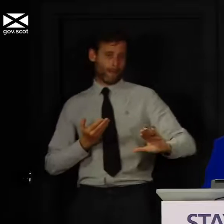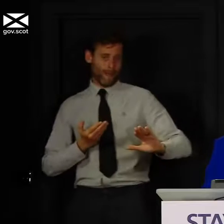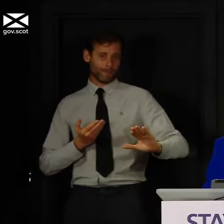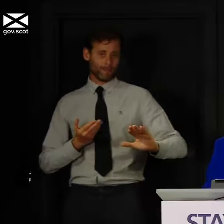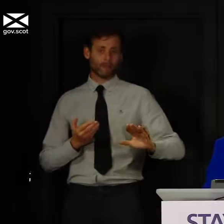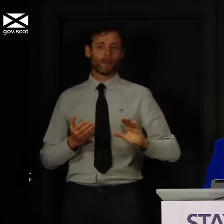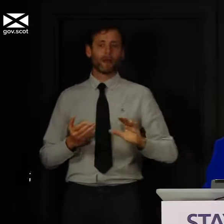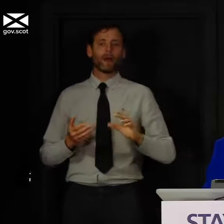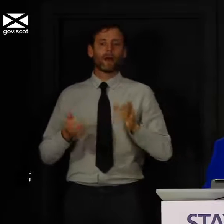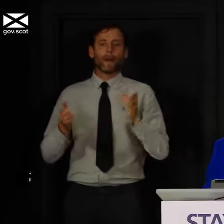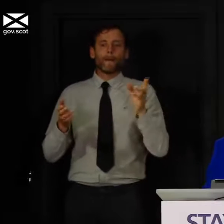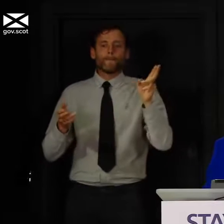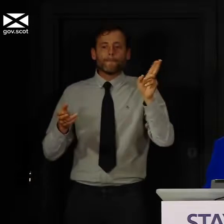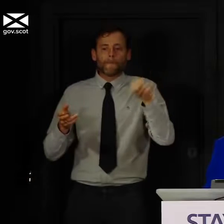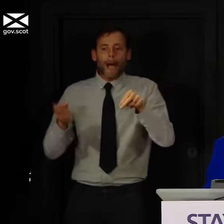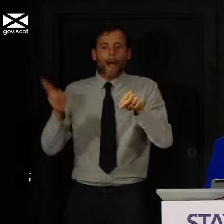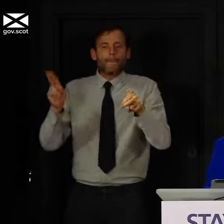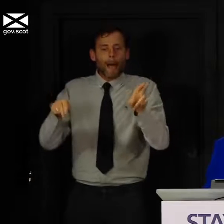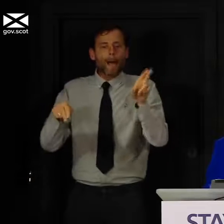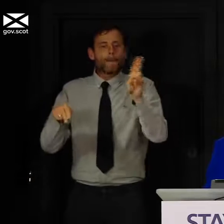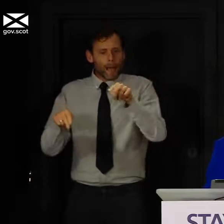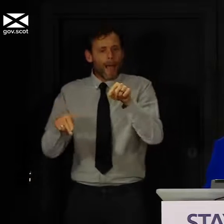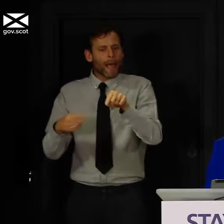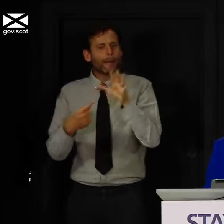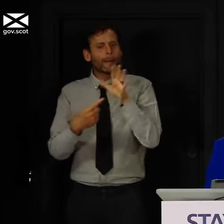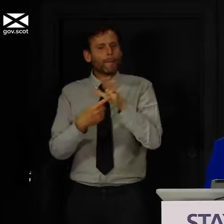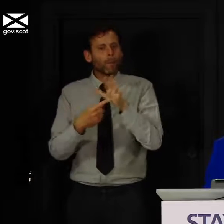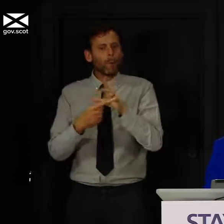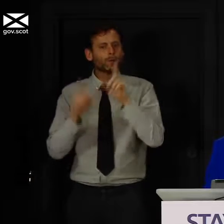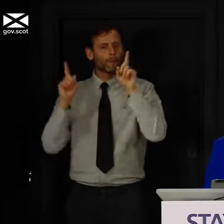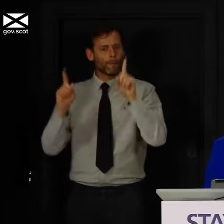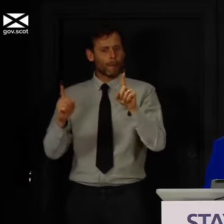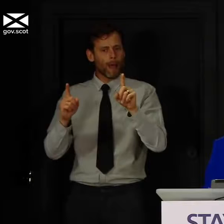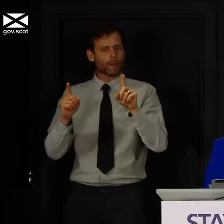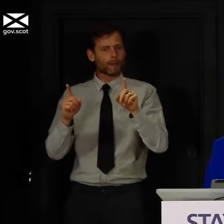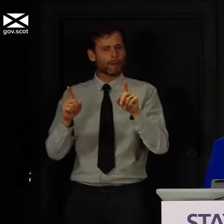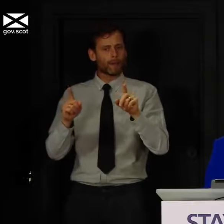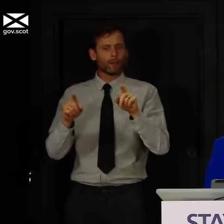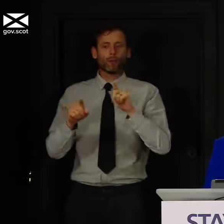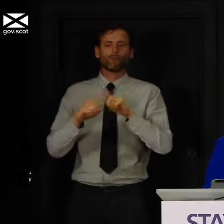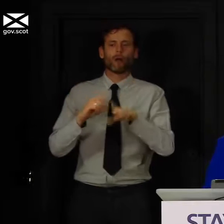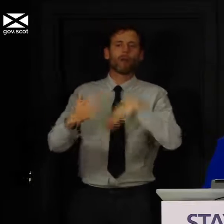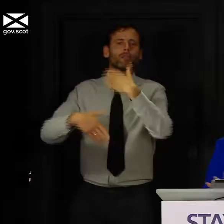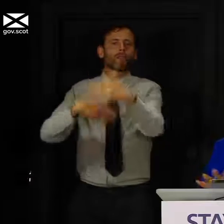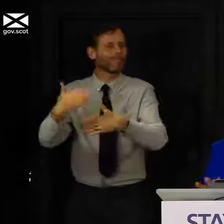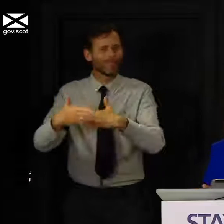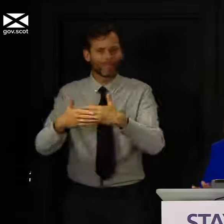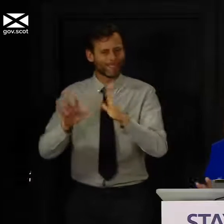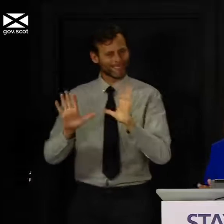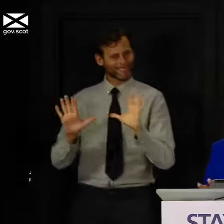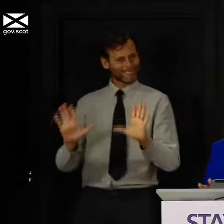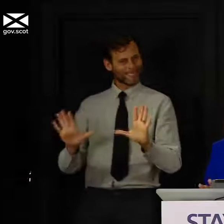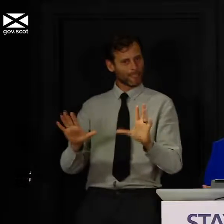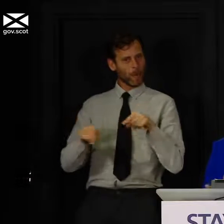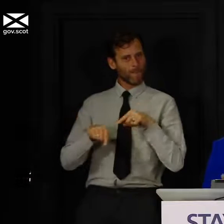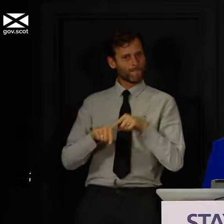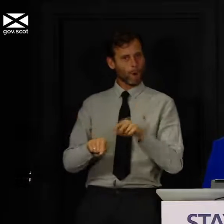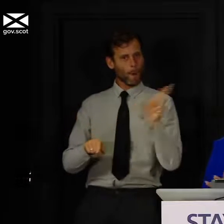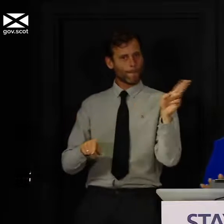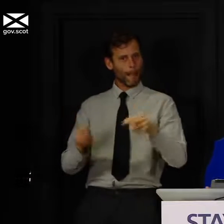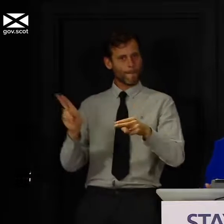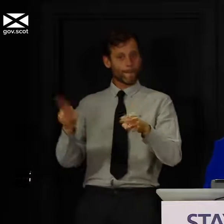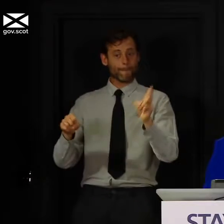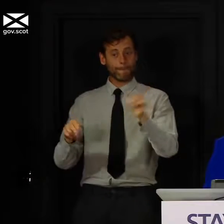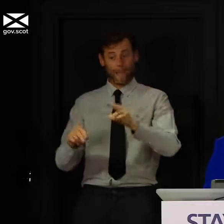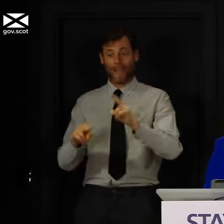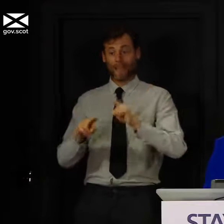of restrictions are important, but we can't go beyond those. That's how we will get to the next review date. And if